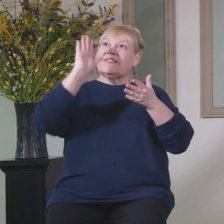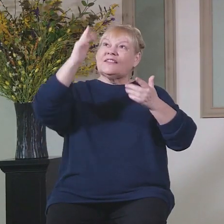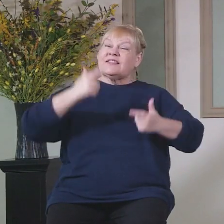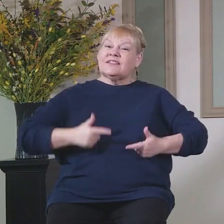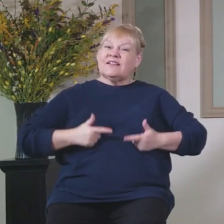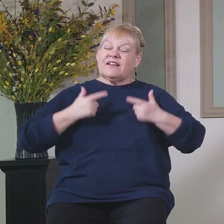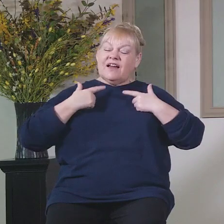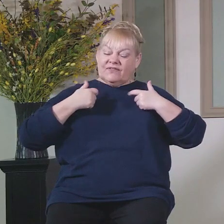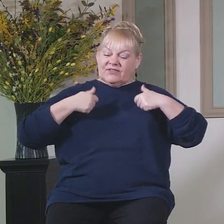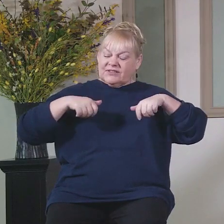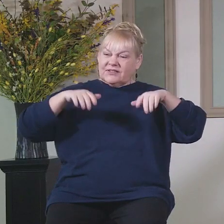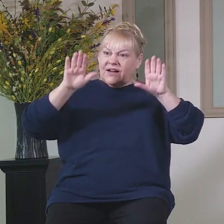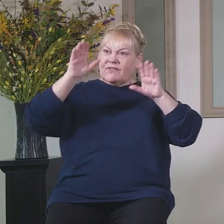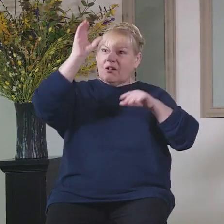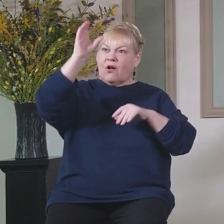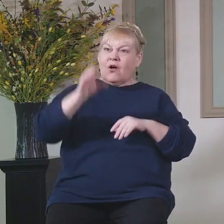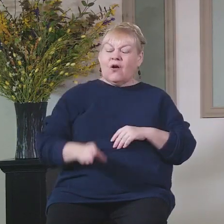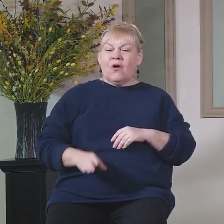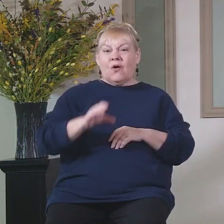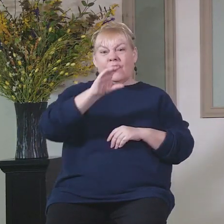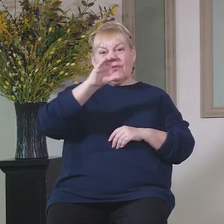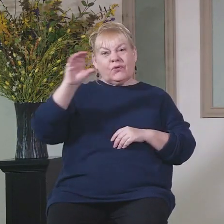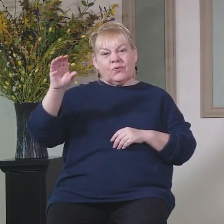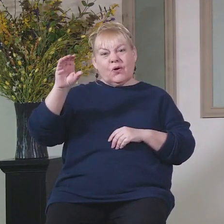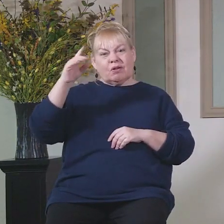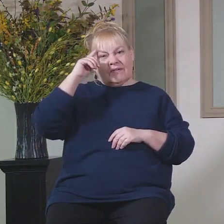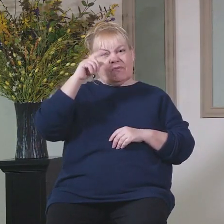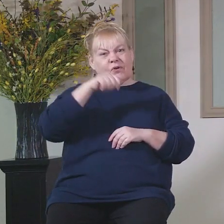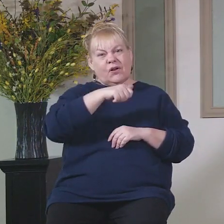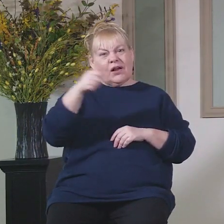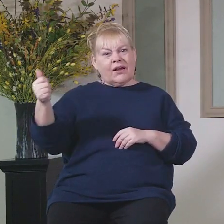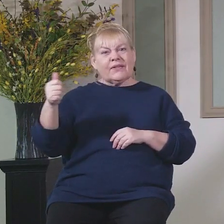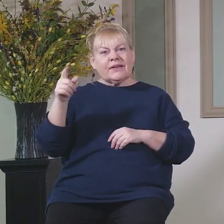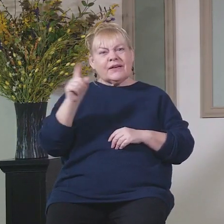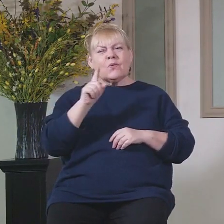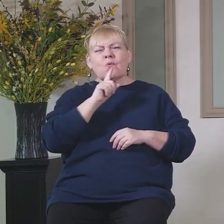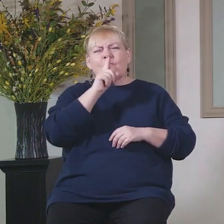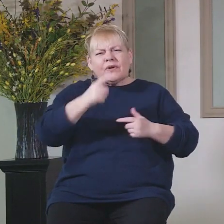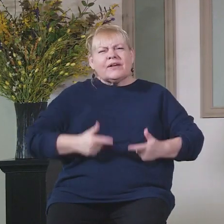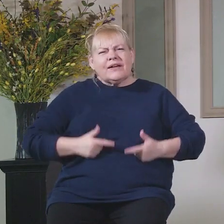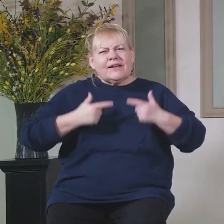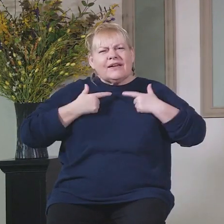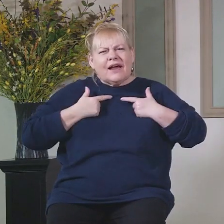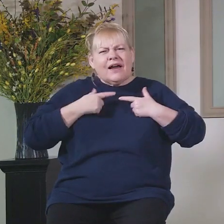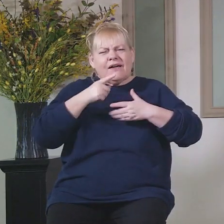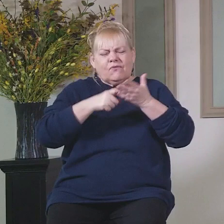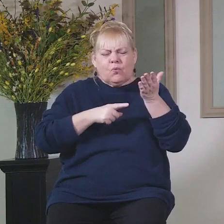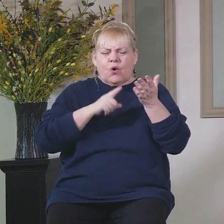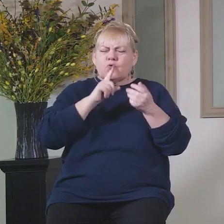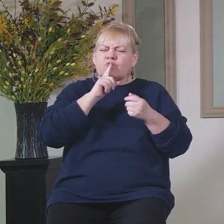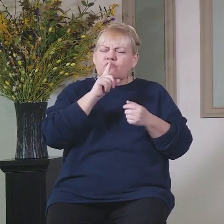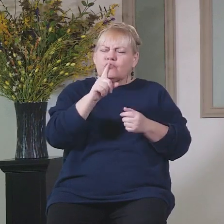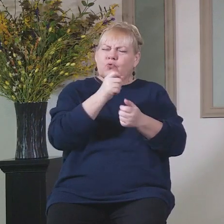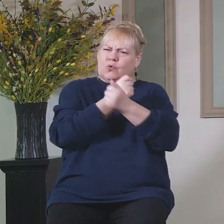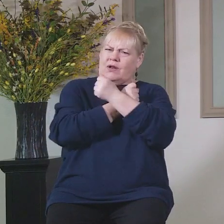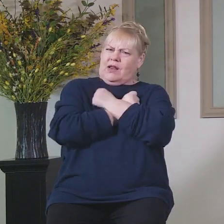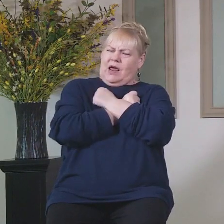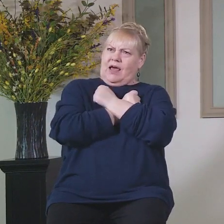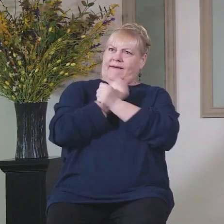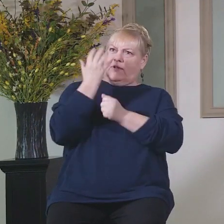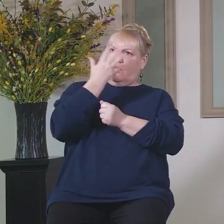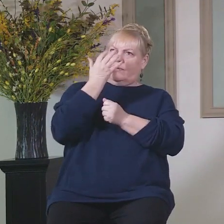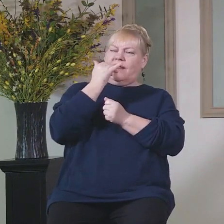the cross for others. He is where real life is found. He is what true love looks